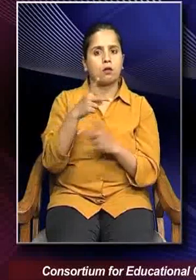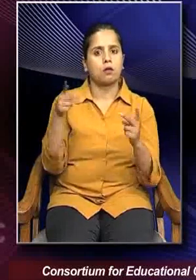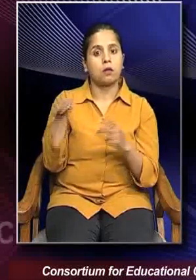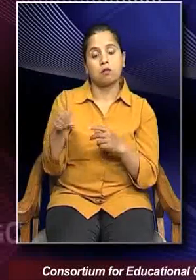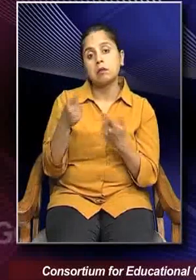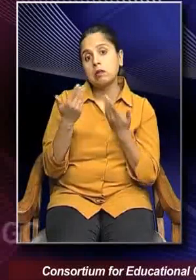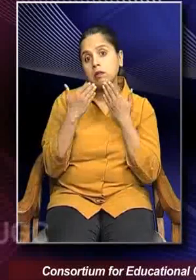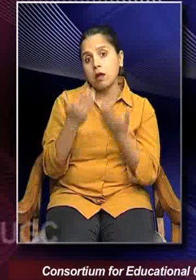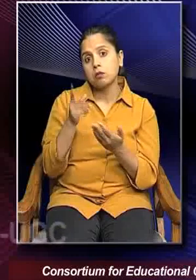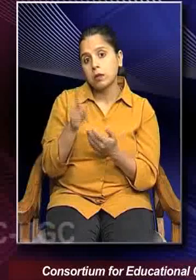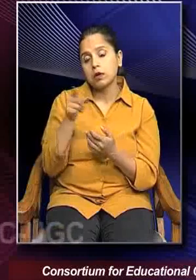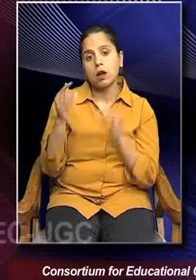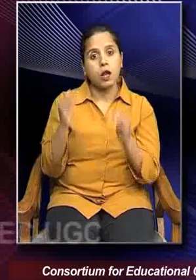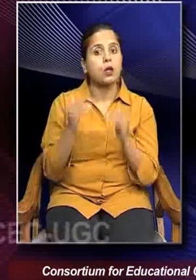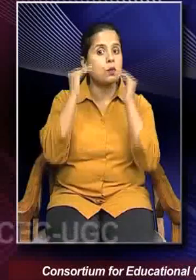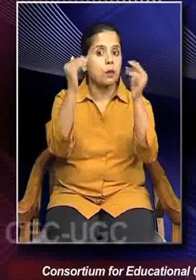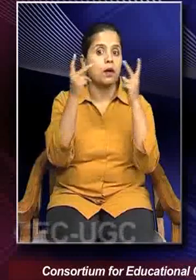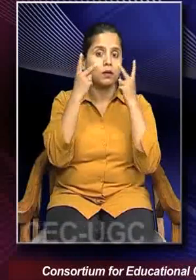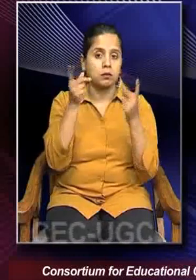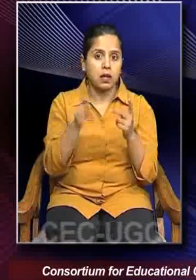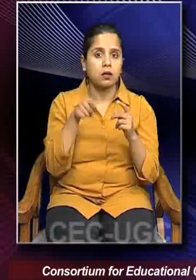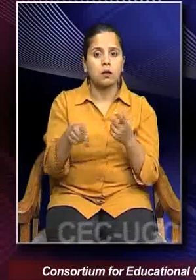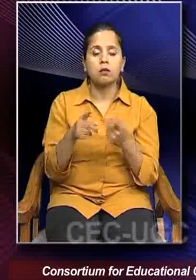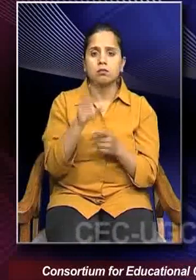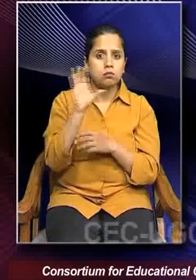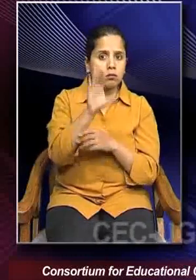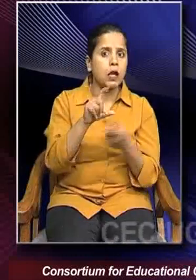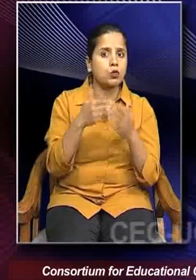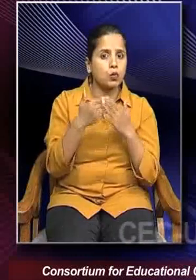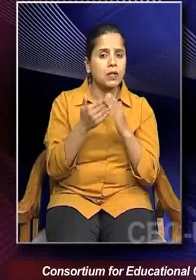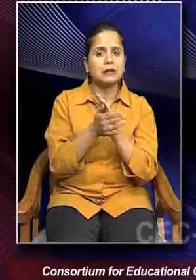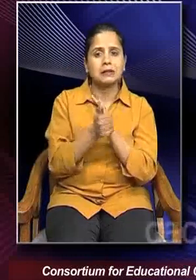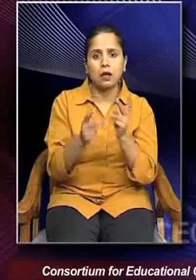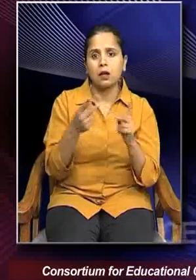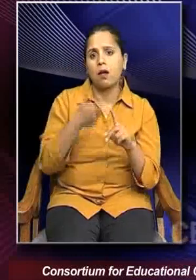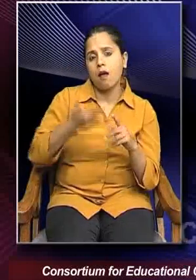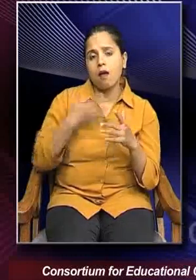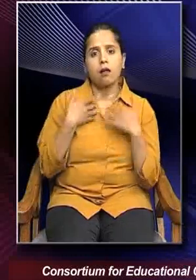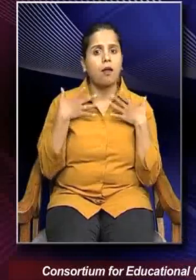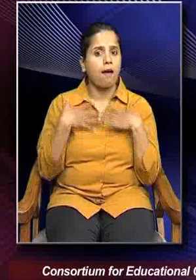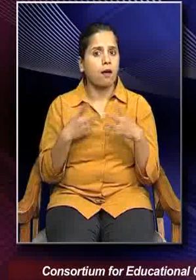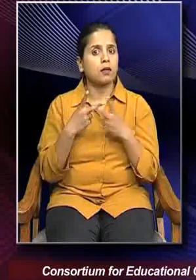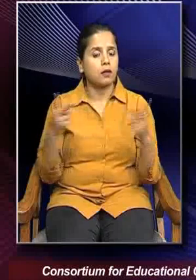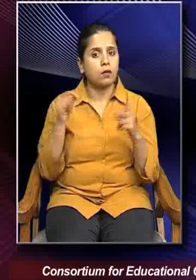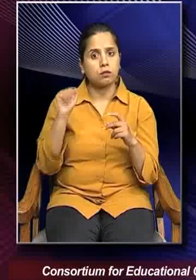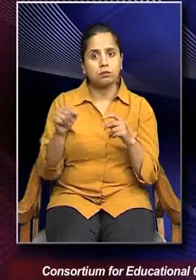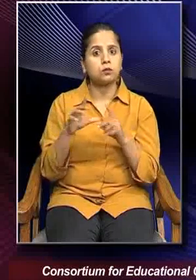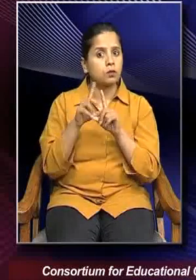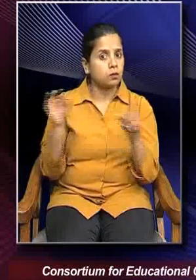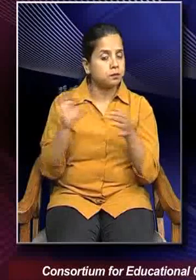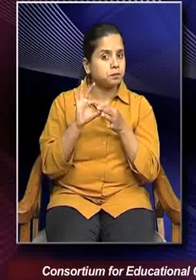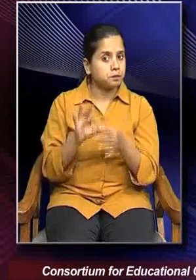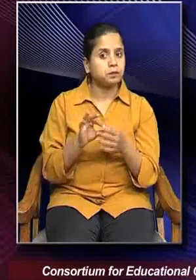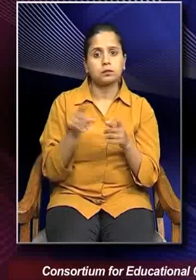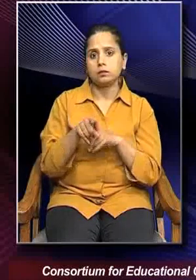thanks to advanced investment in education, skill building and health of its national, and it has been able